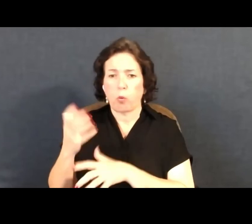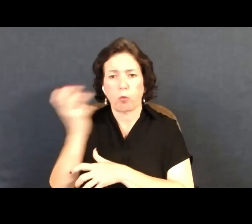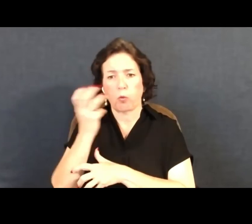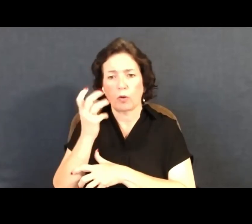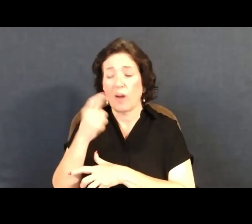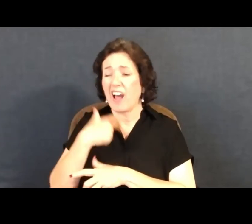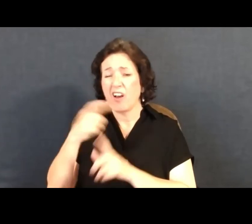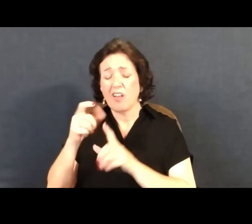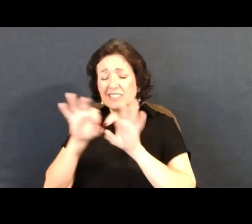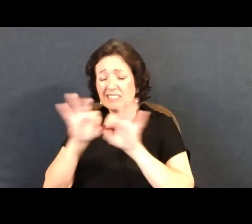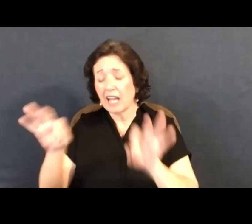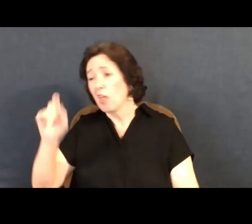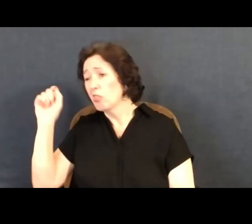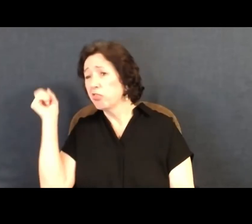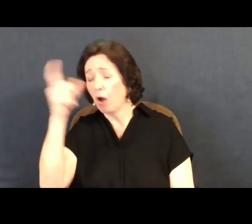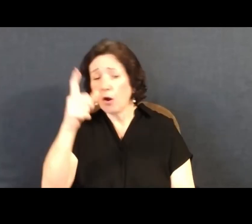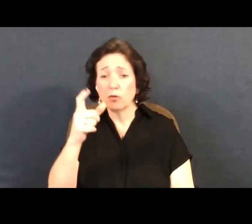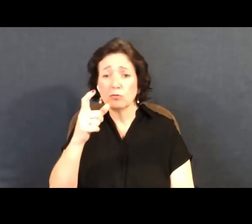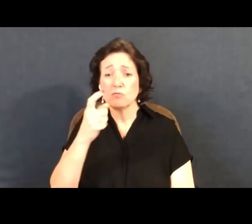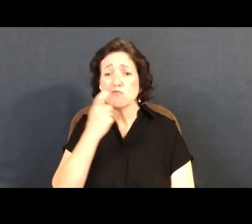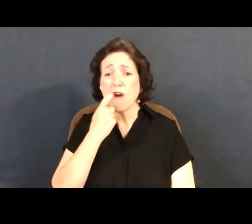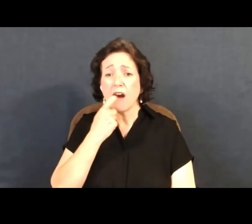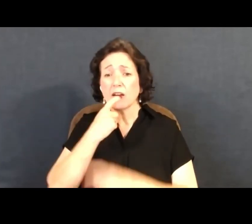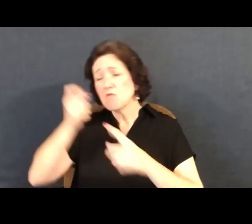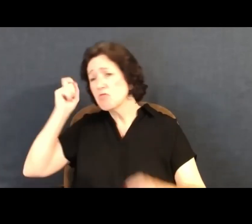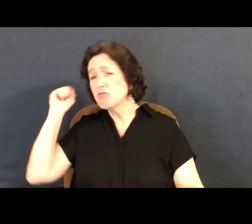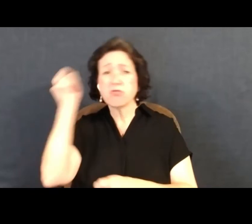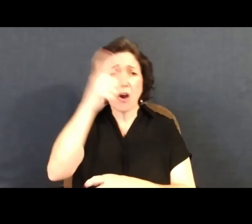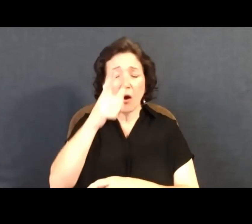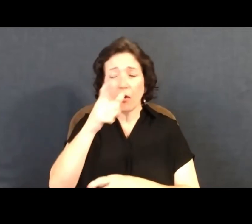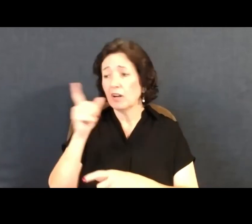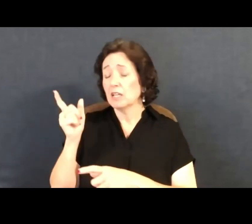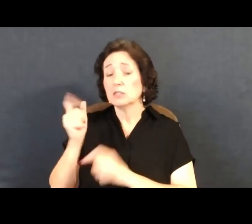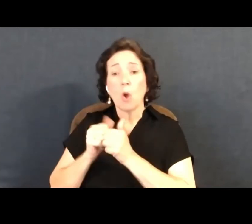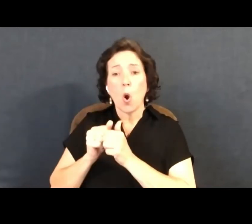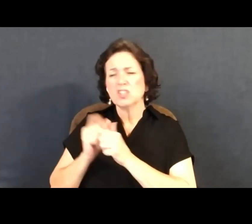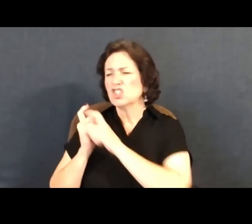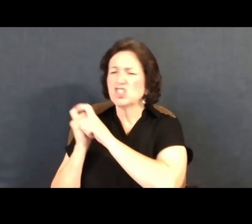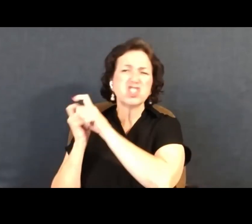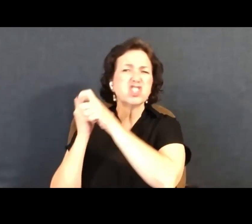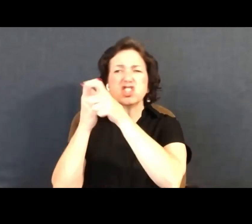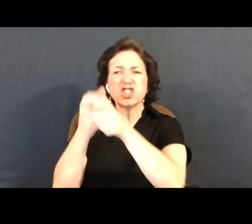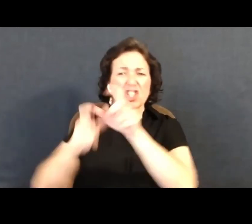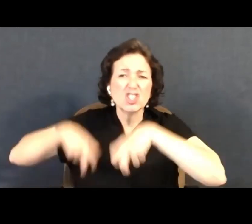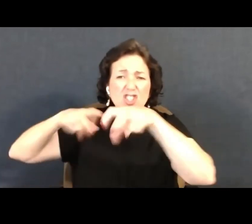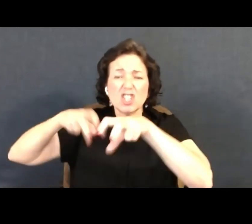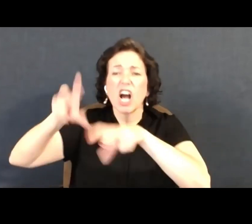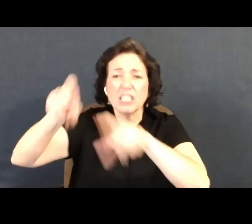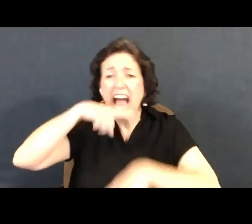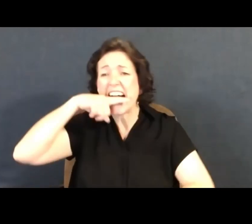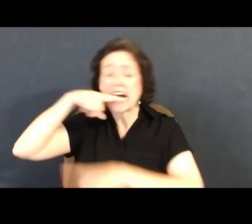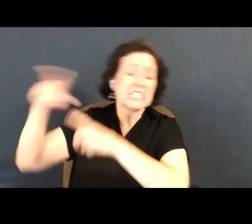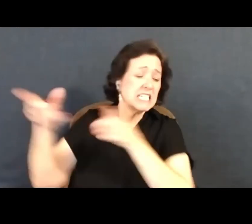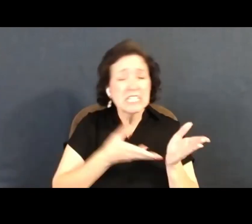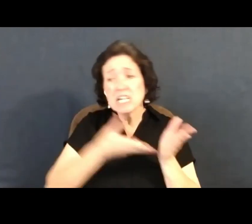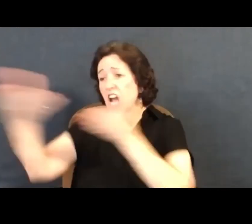throw a stick or throw rocks all day long, and Sport would go out there and get them and bring them back and go out and get them and bring them back and go